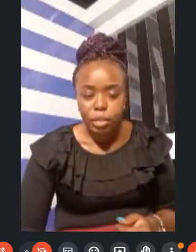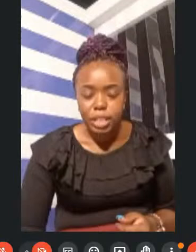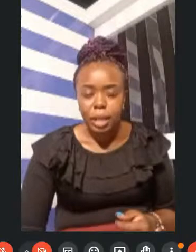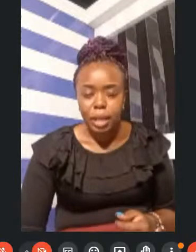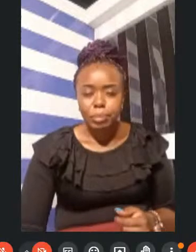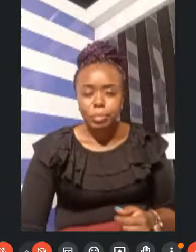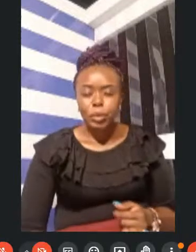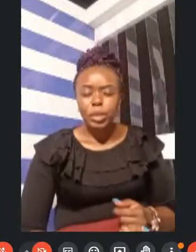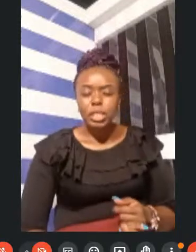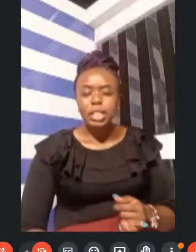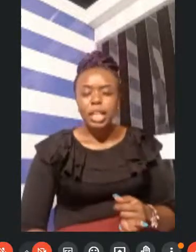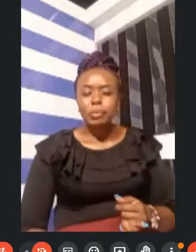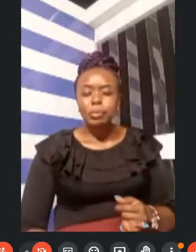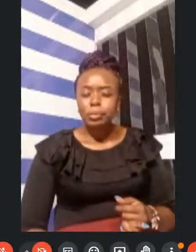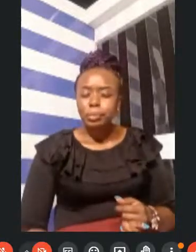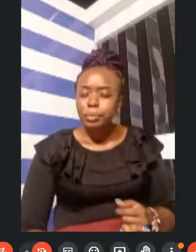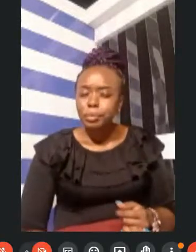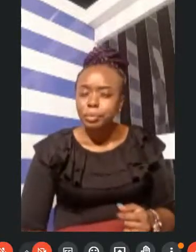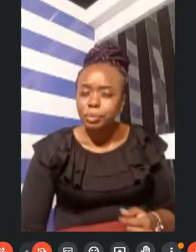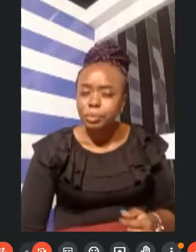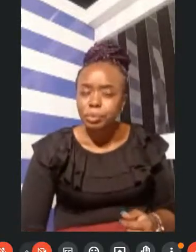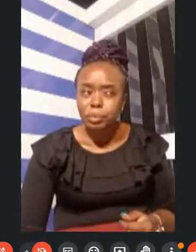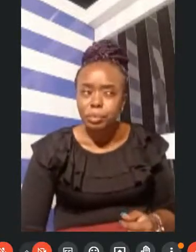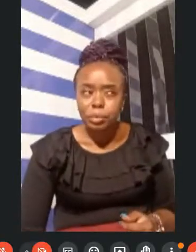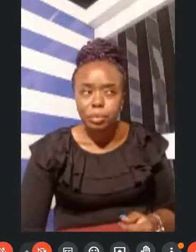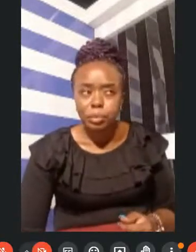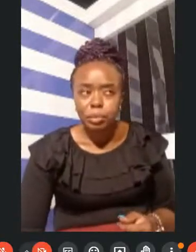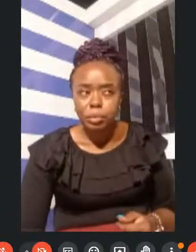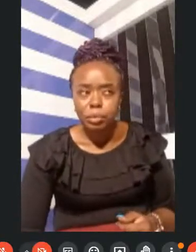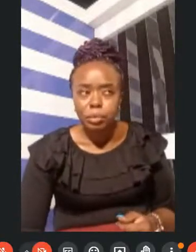The same for time. Which time?